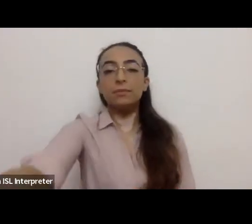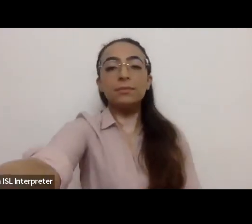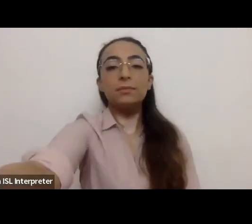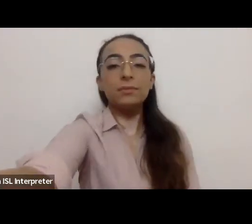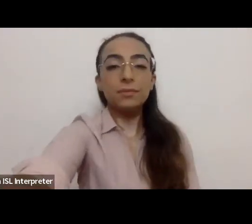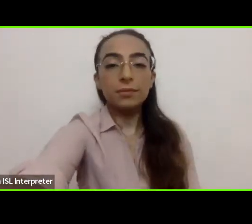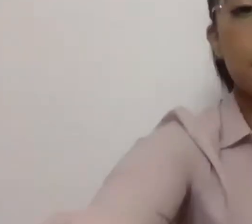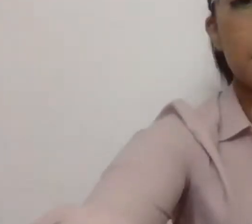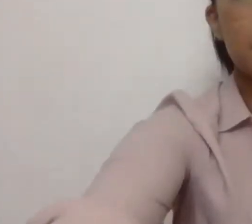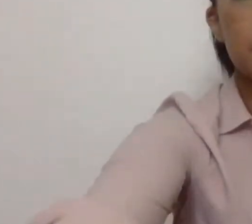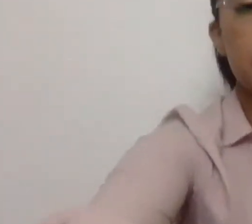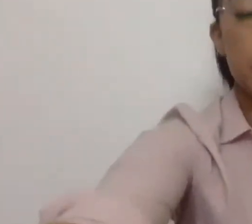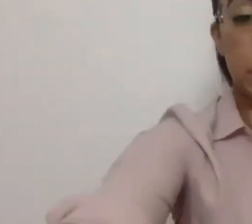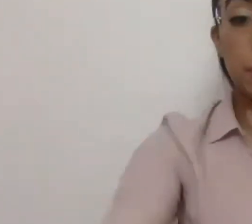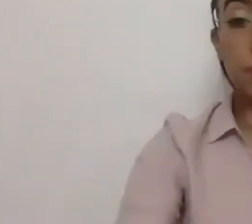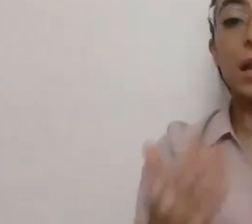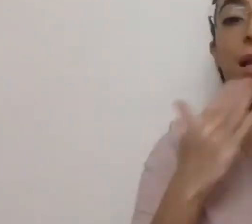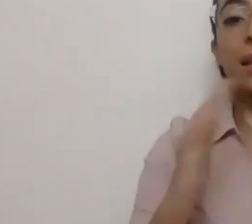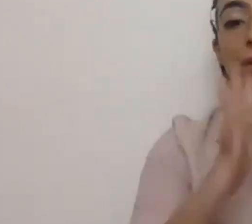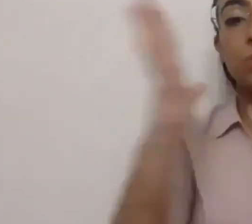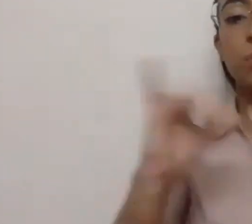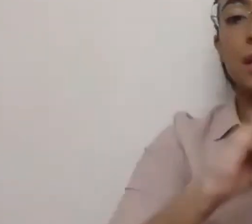Thank you, Sangeeta ji.